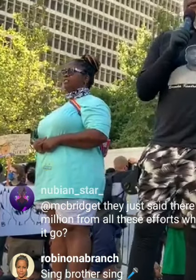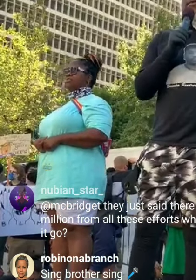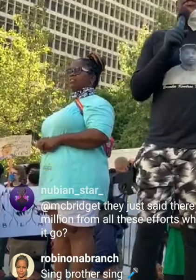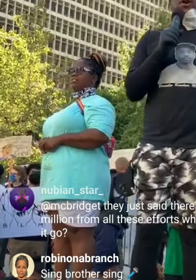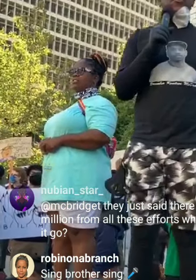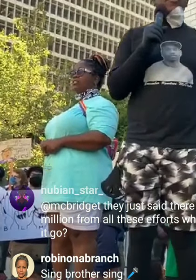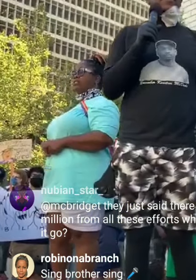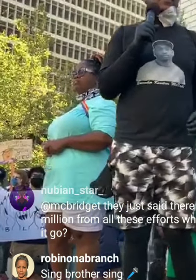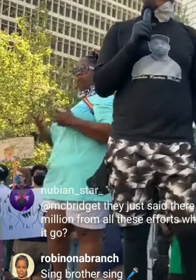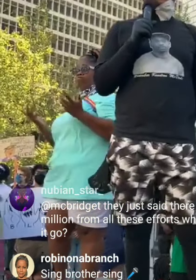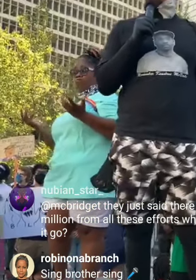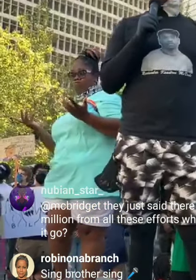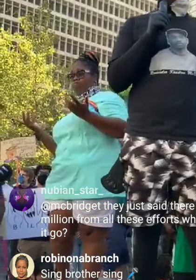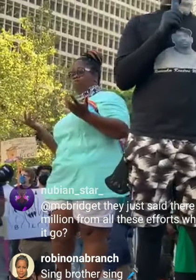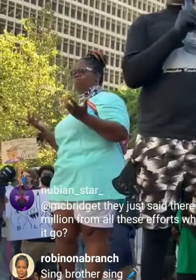So,